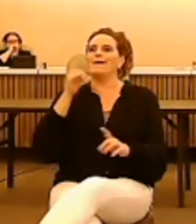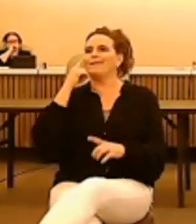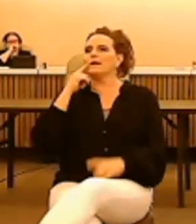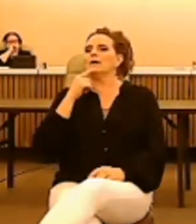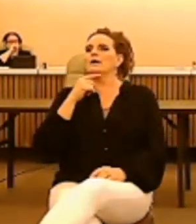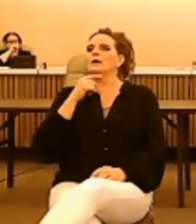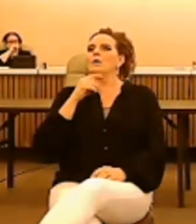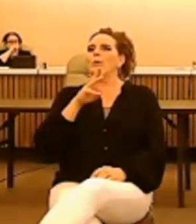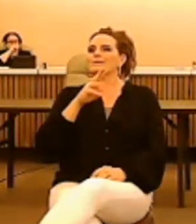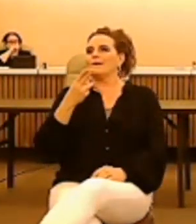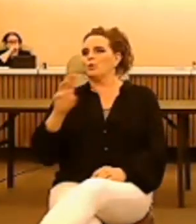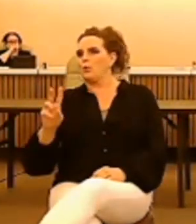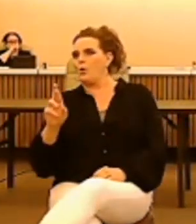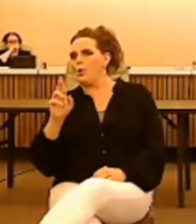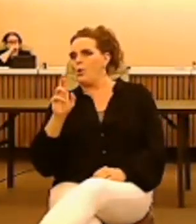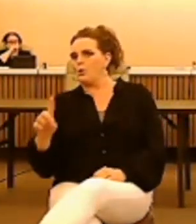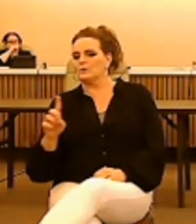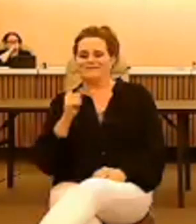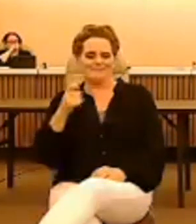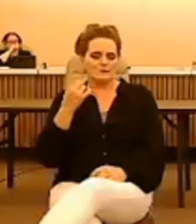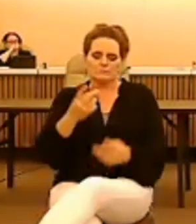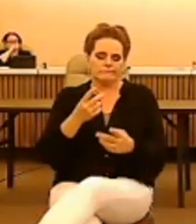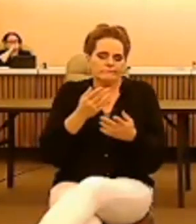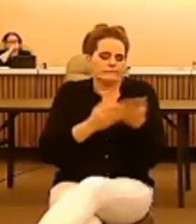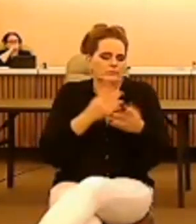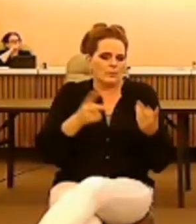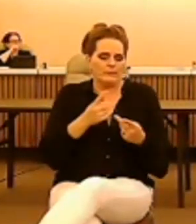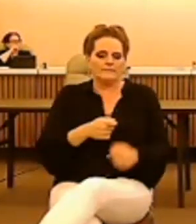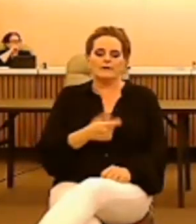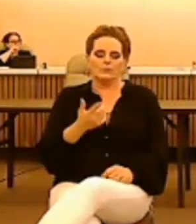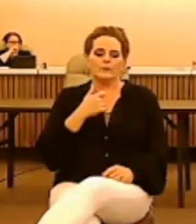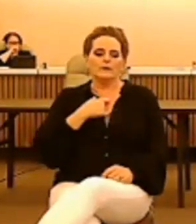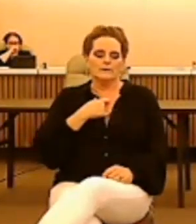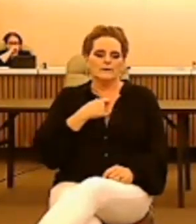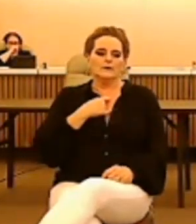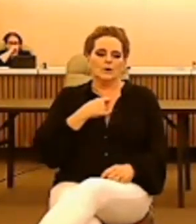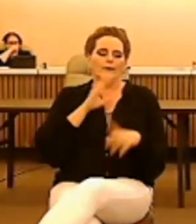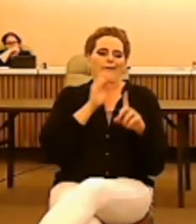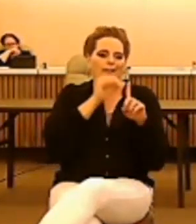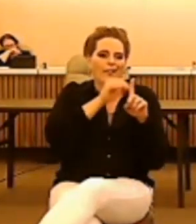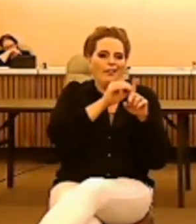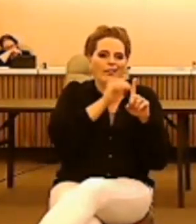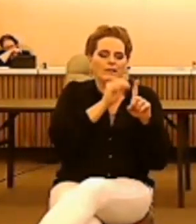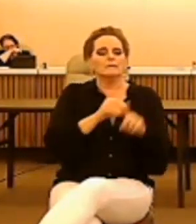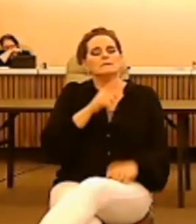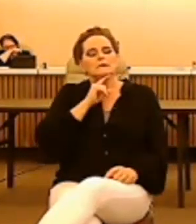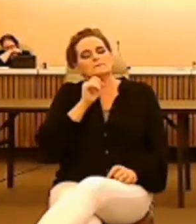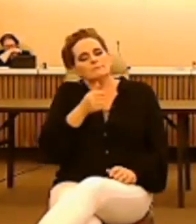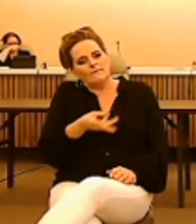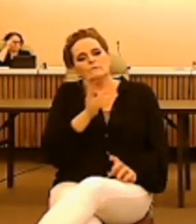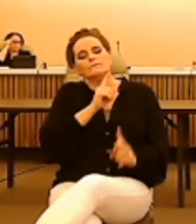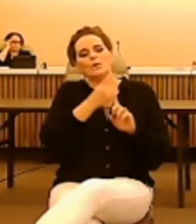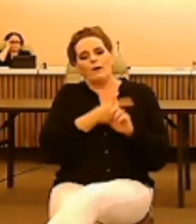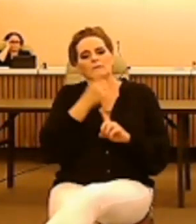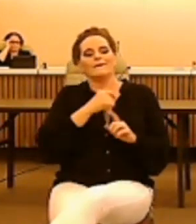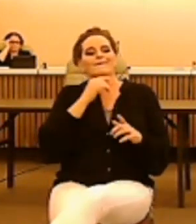Henrietta Road. I don't remember. There was some place recently that we did pressure them and it took a few months, but they did eventually come out and